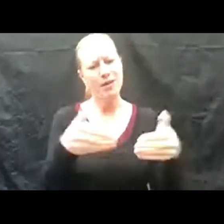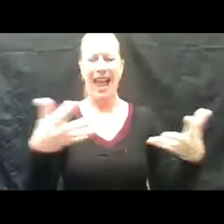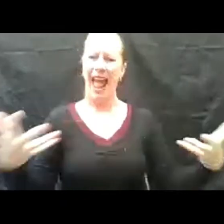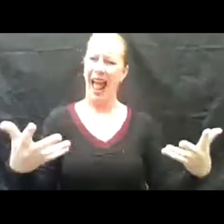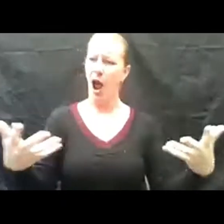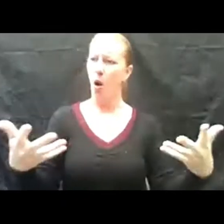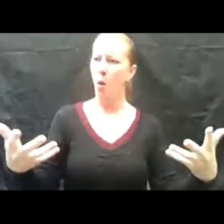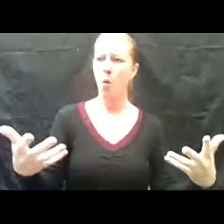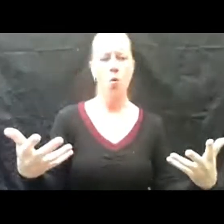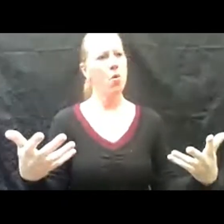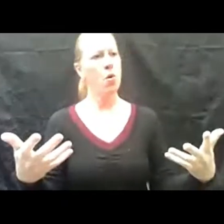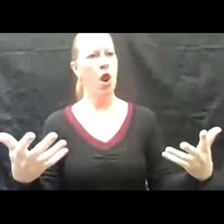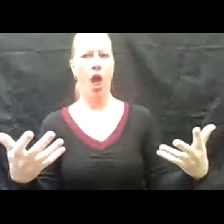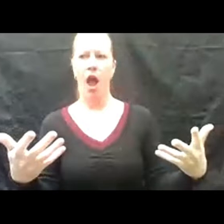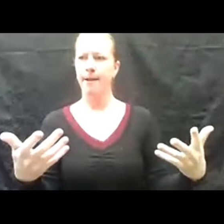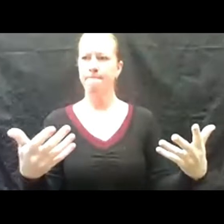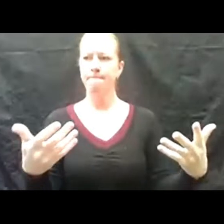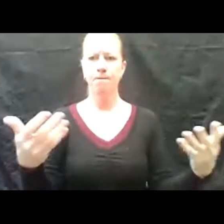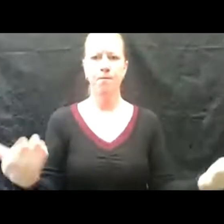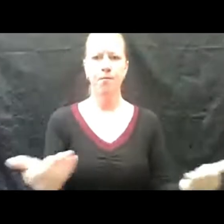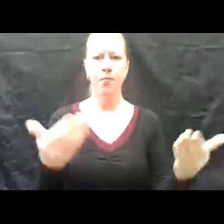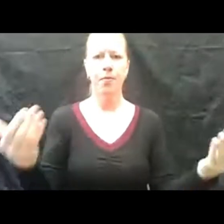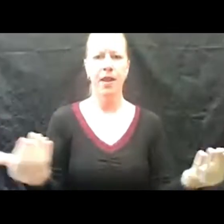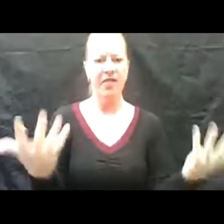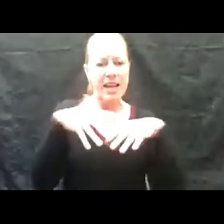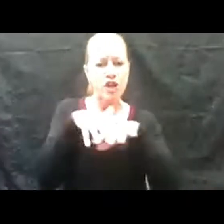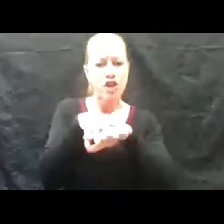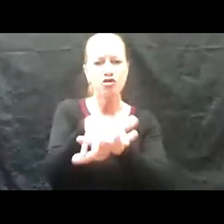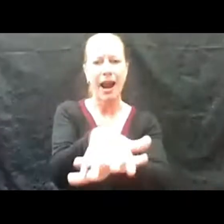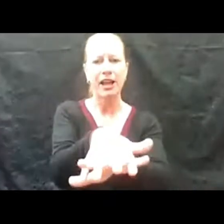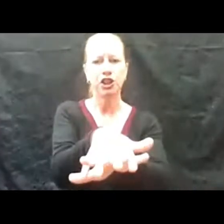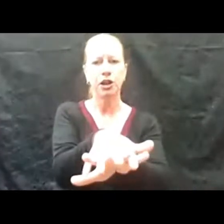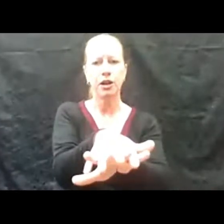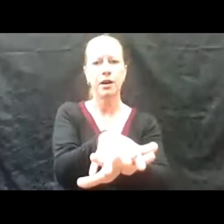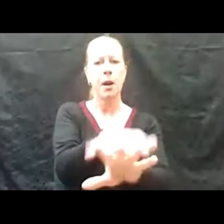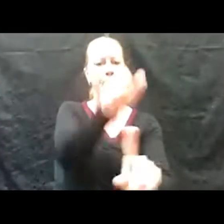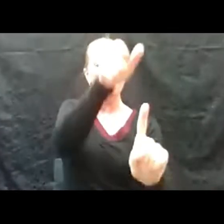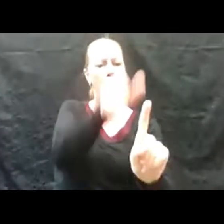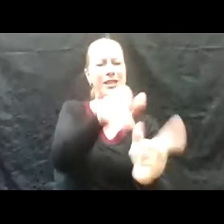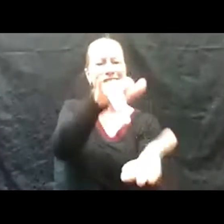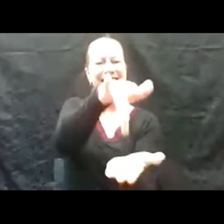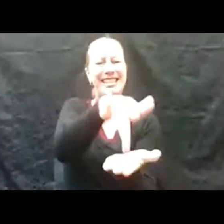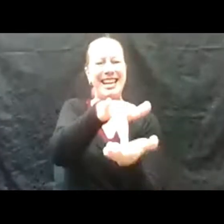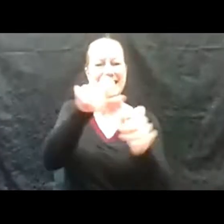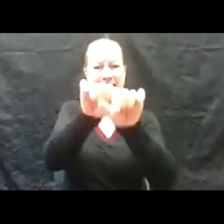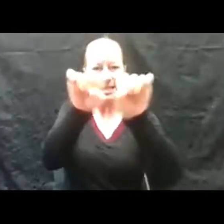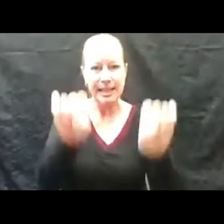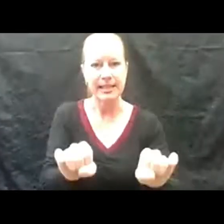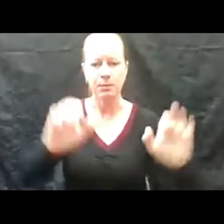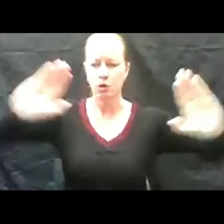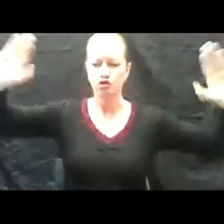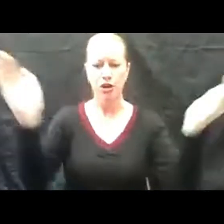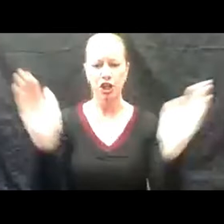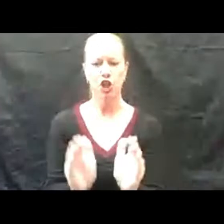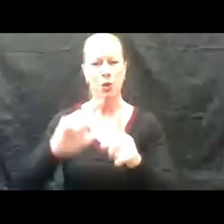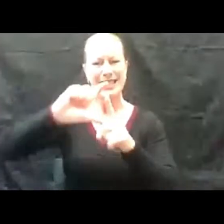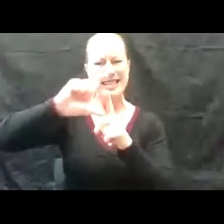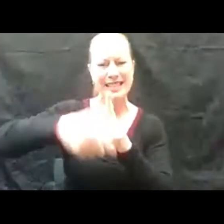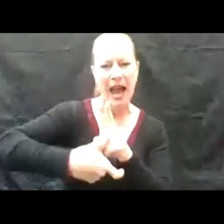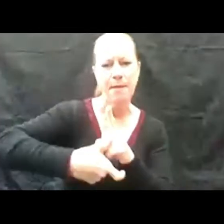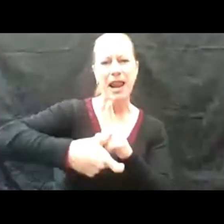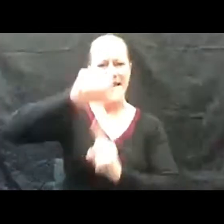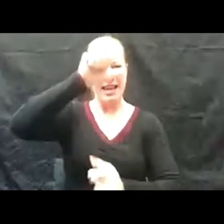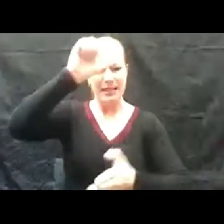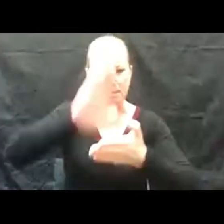bring the vision of an integrated person-centered system to reduce disabling experiences to